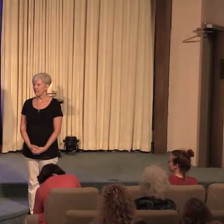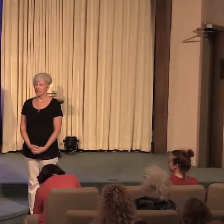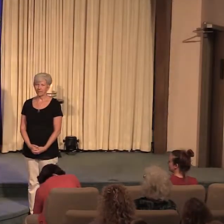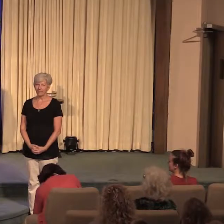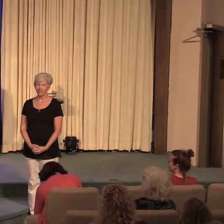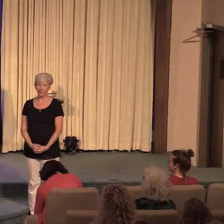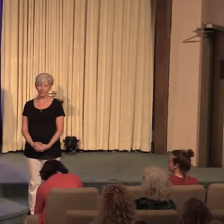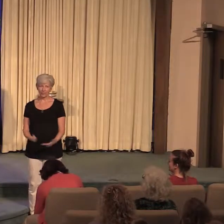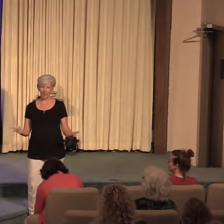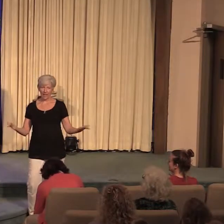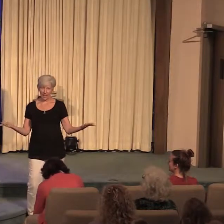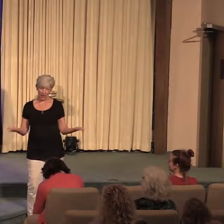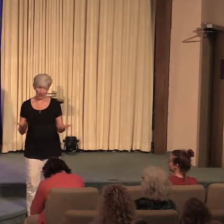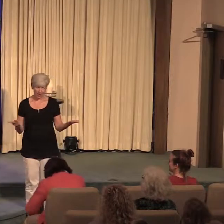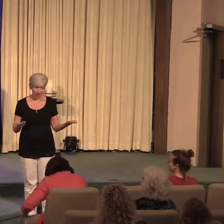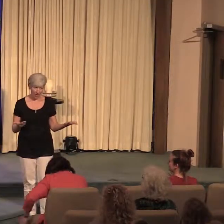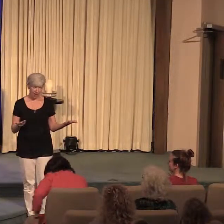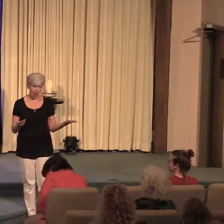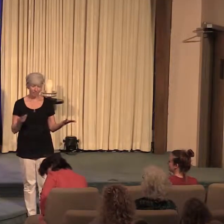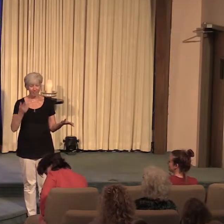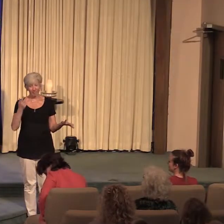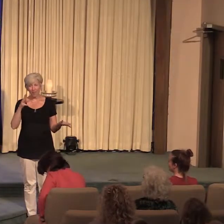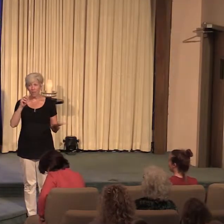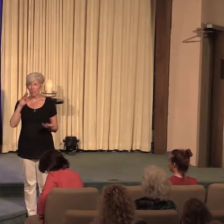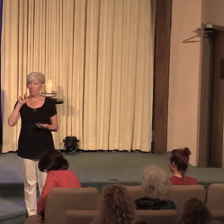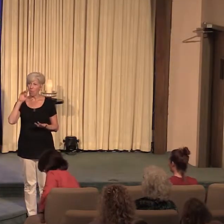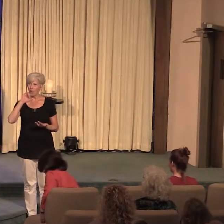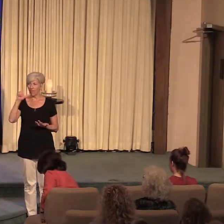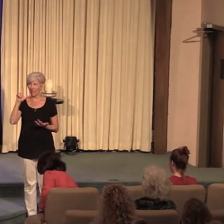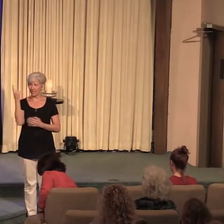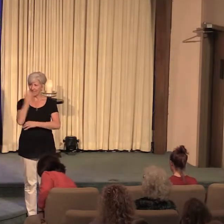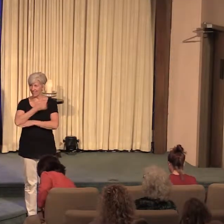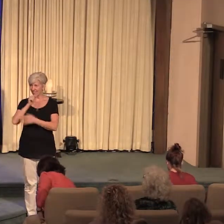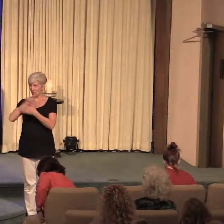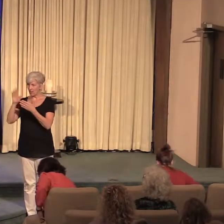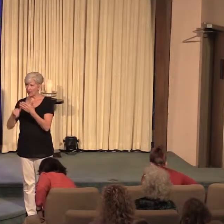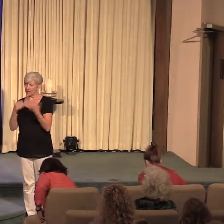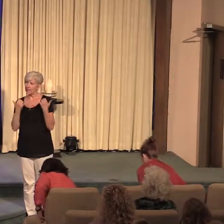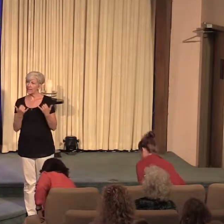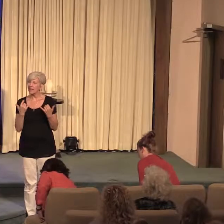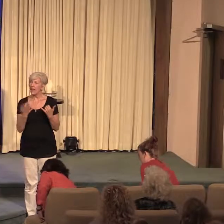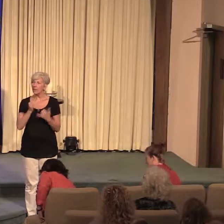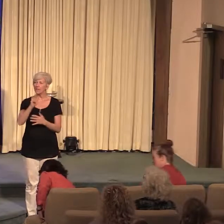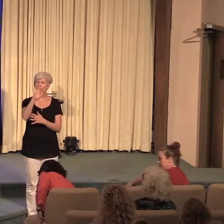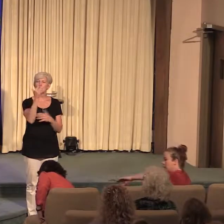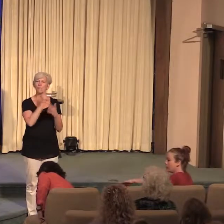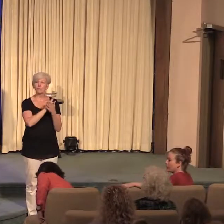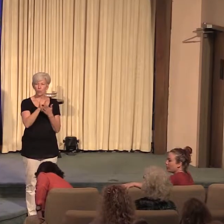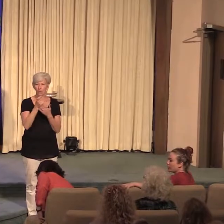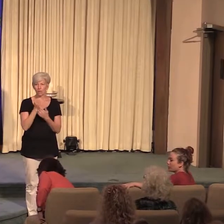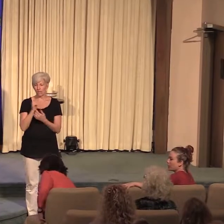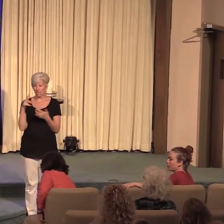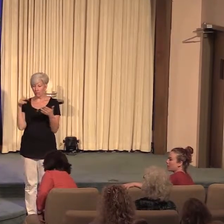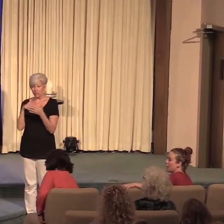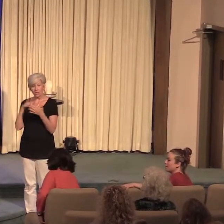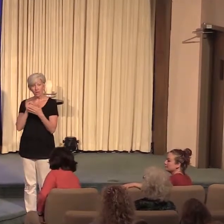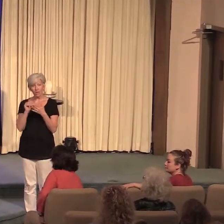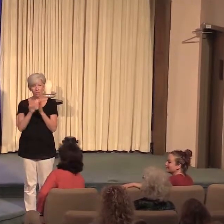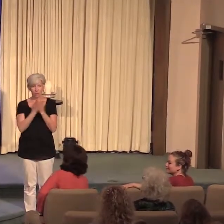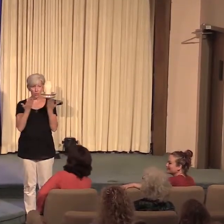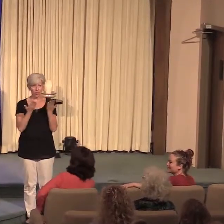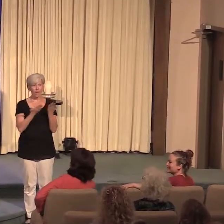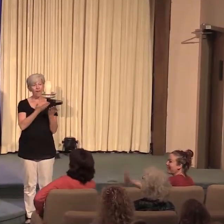Well, here we are, Memorial Day weekend, and we are now in the 5th week of our study of the book Eye